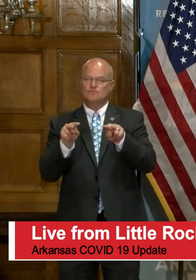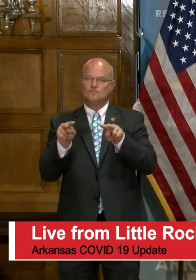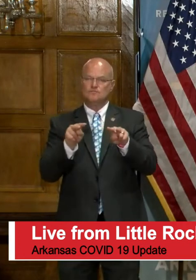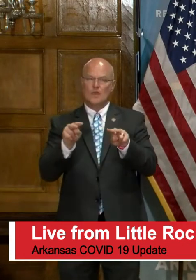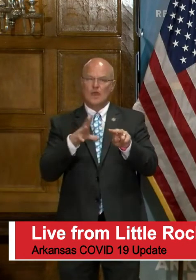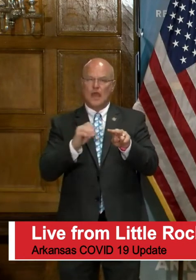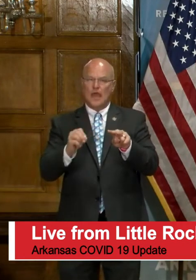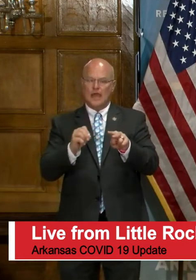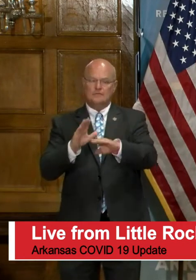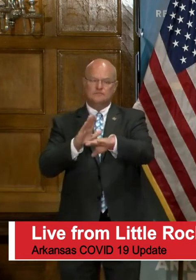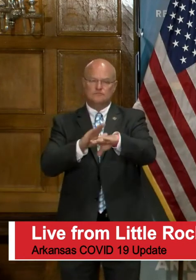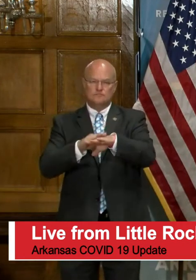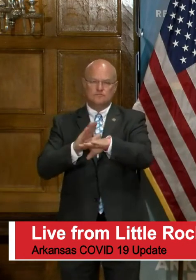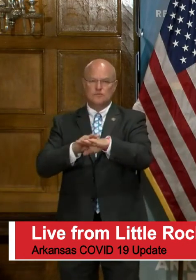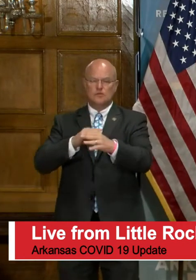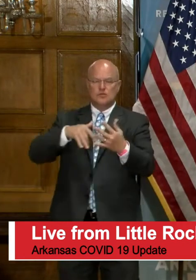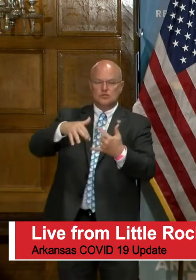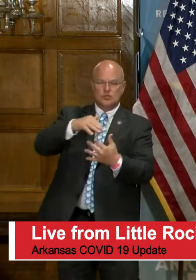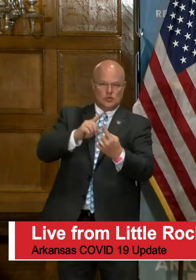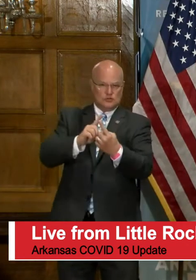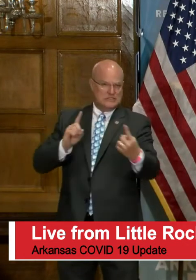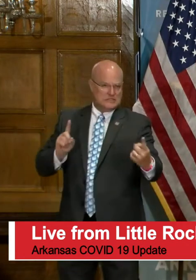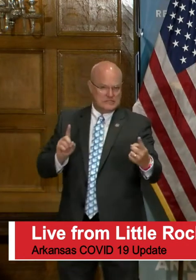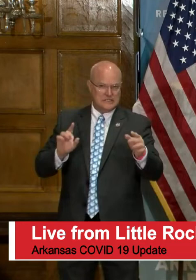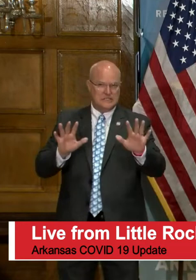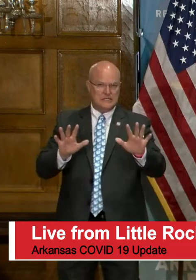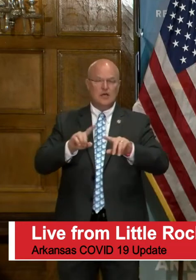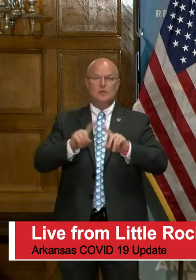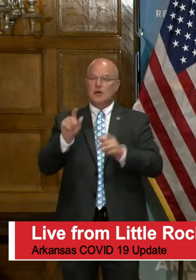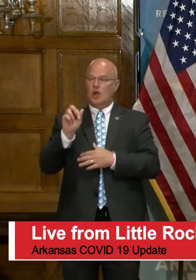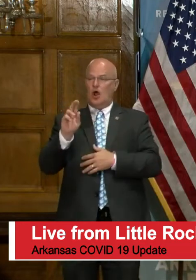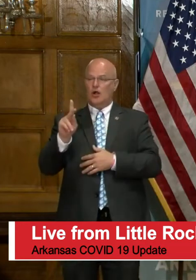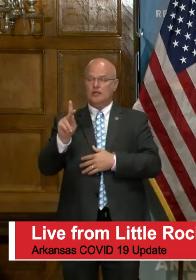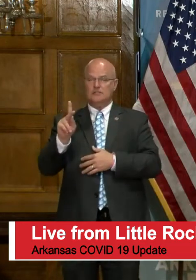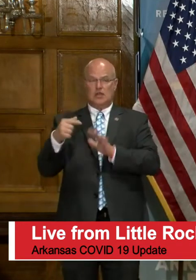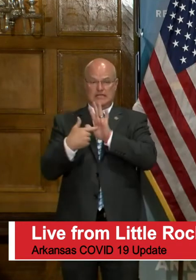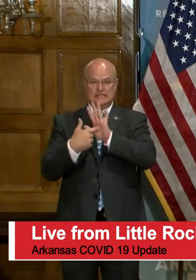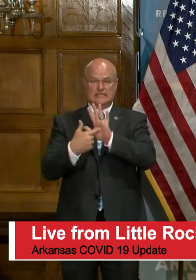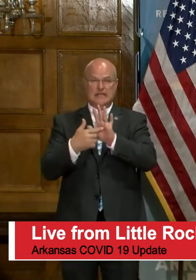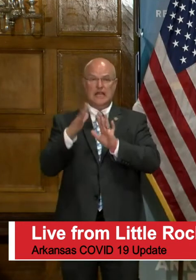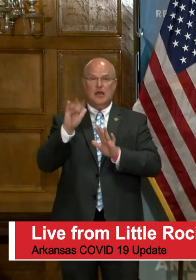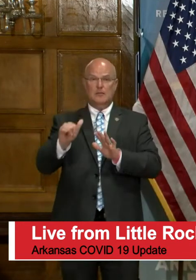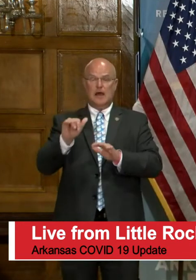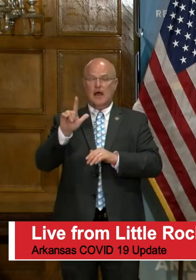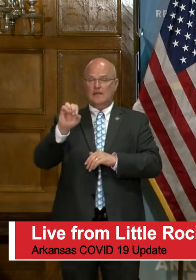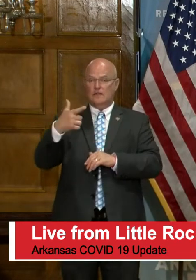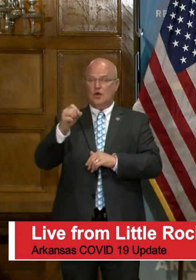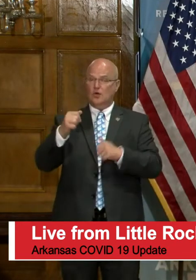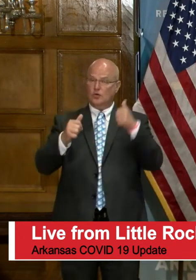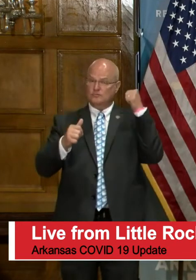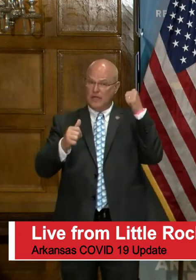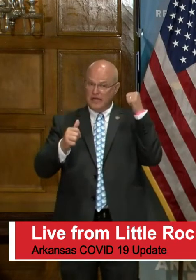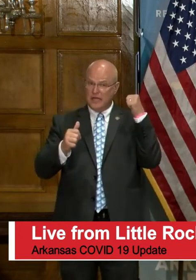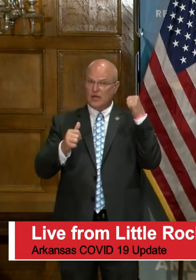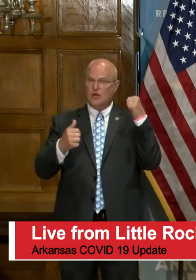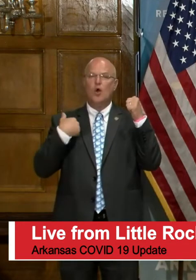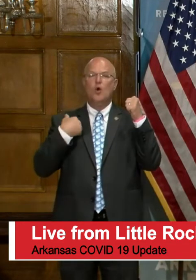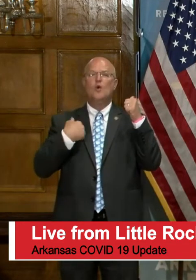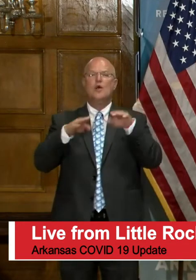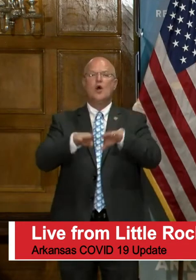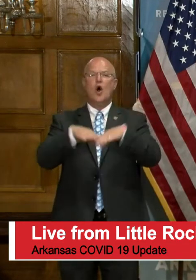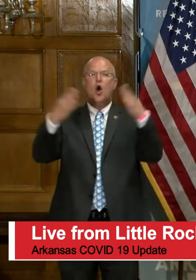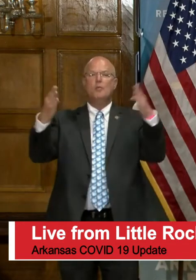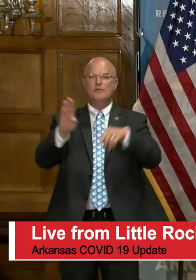given admonitions on social distancing. But Arkansas, as is indicated by the logos behind me, we are open